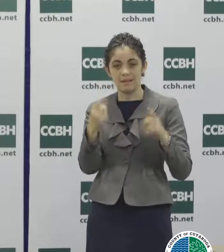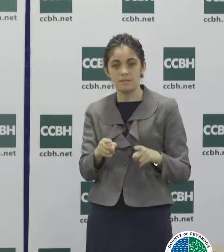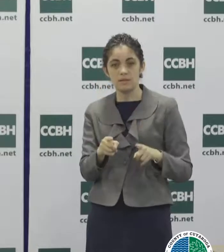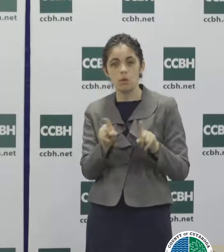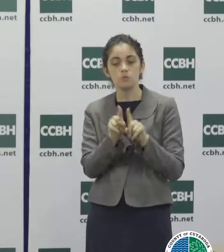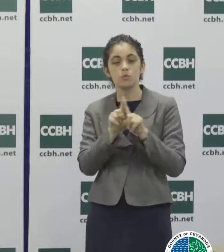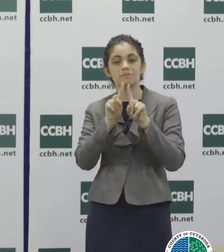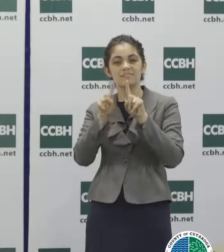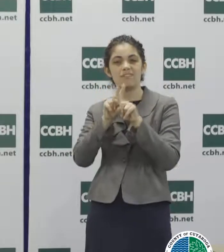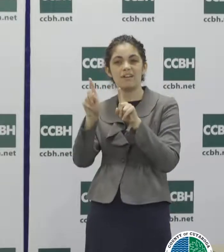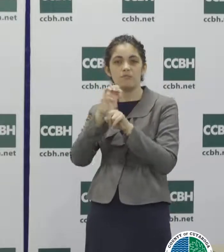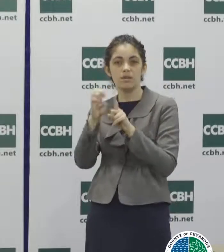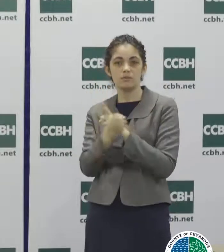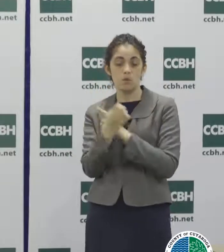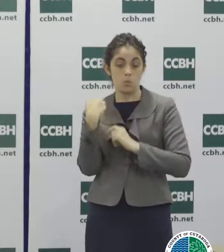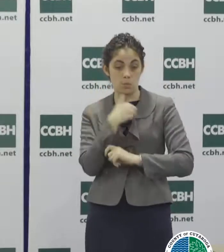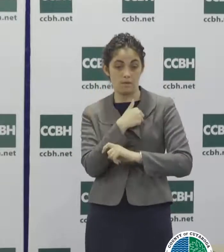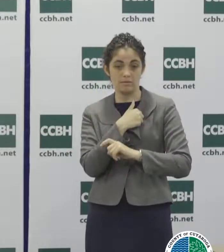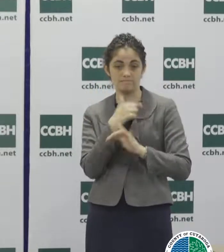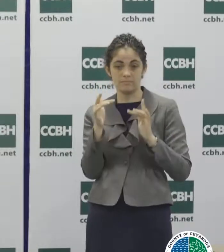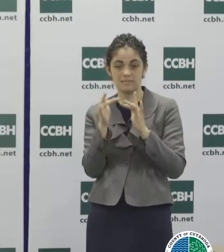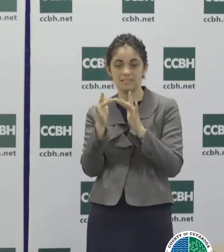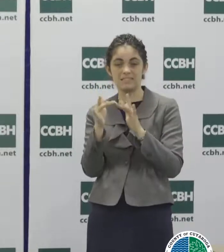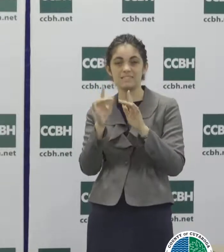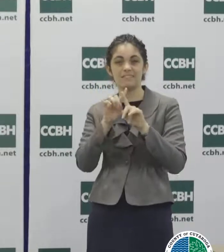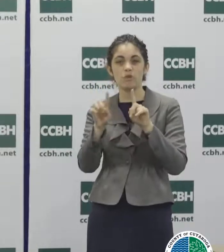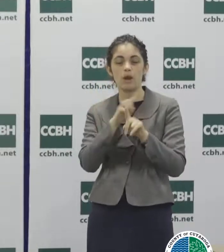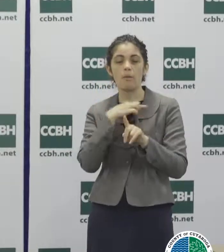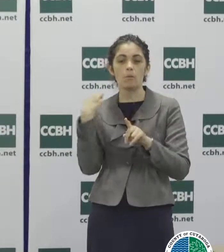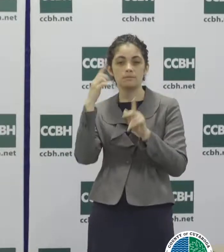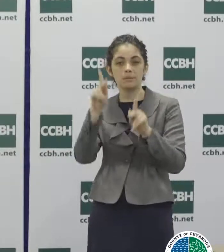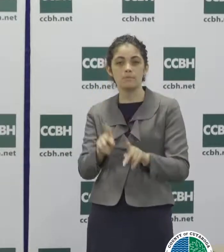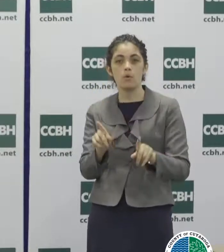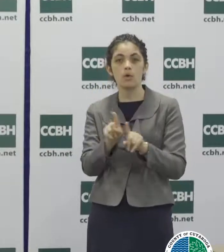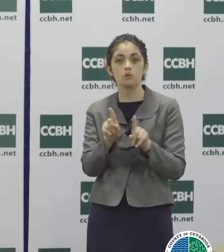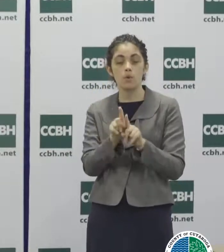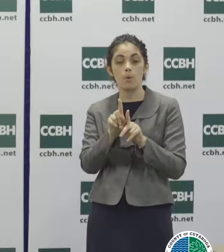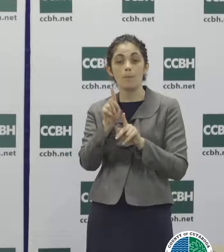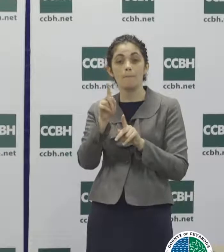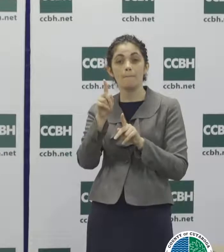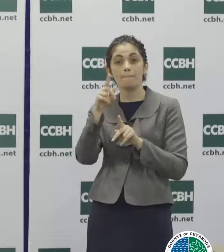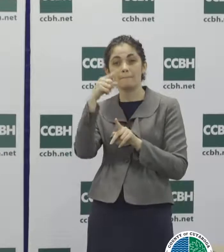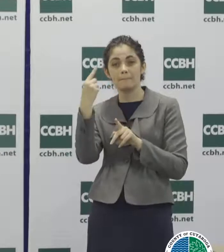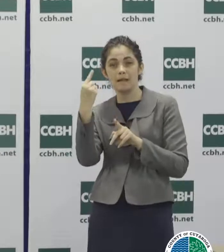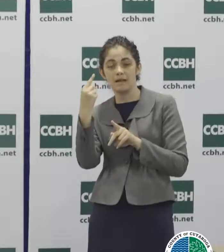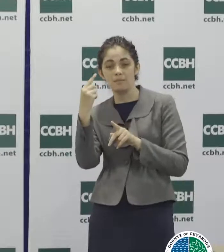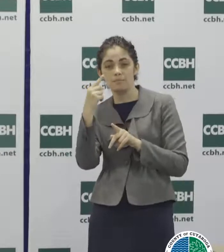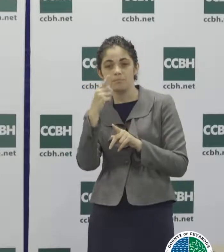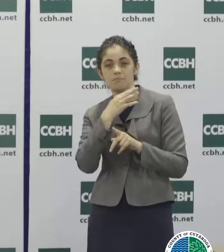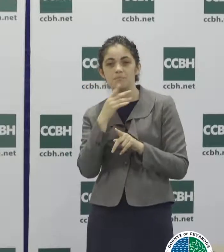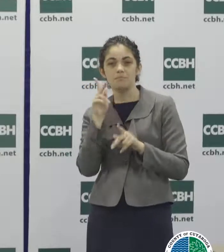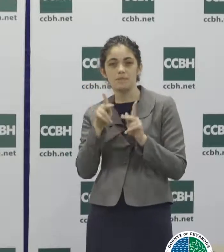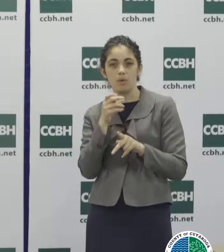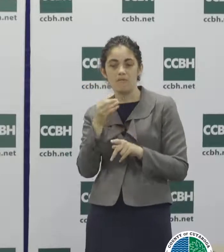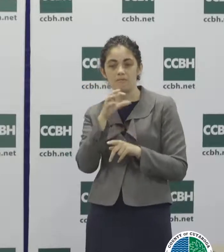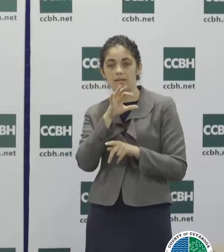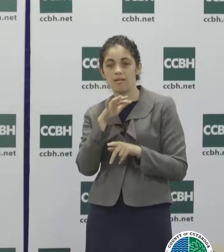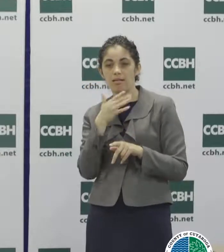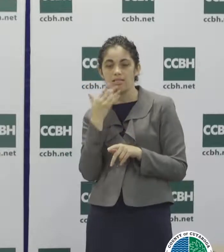Different environments where we are reaching vulnerable people, including people of color. And that includes homeless